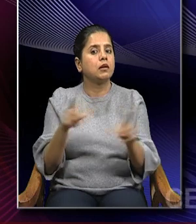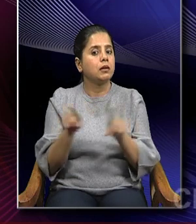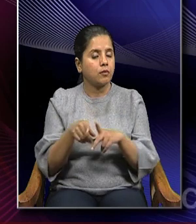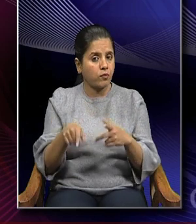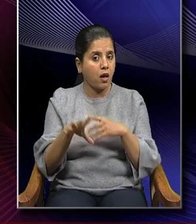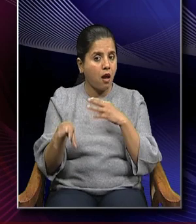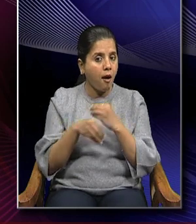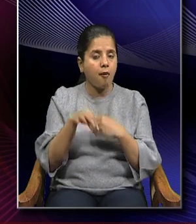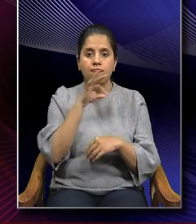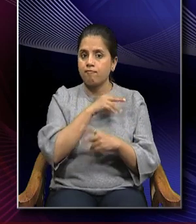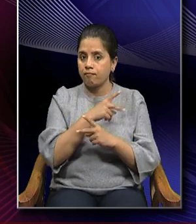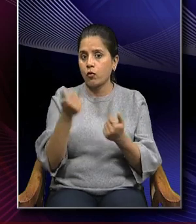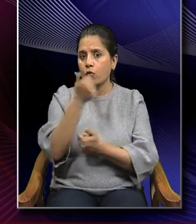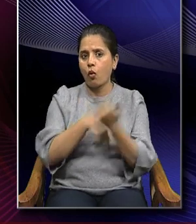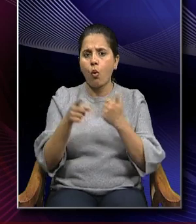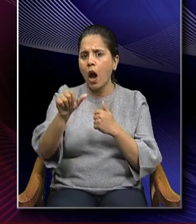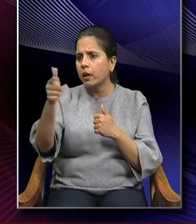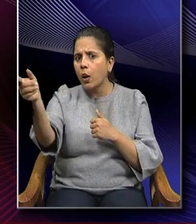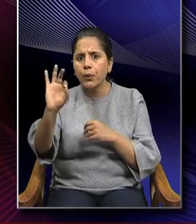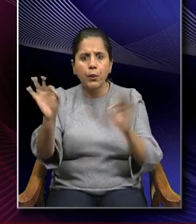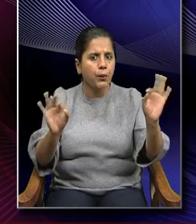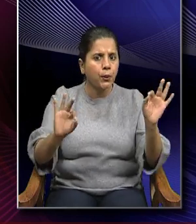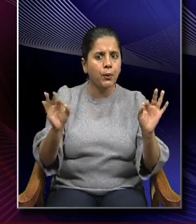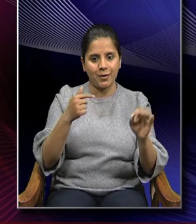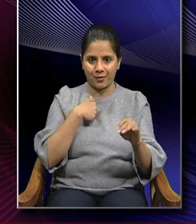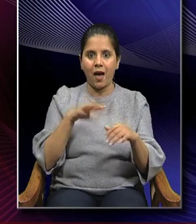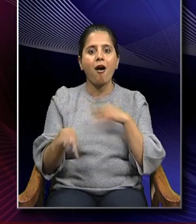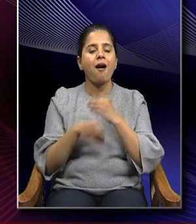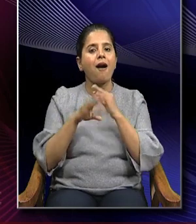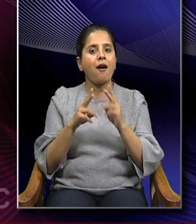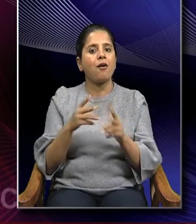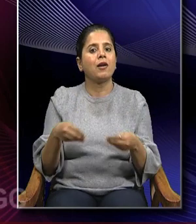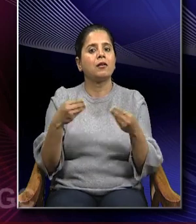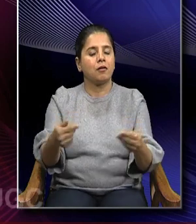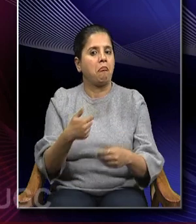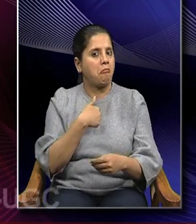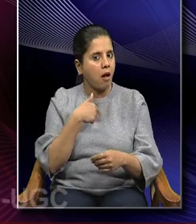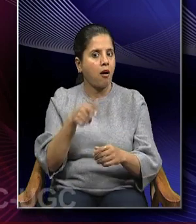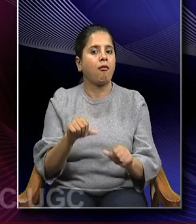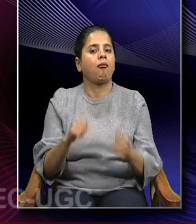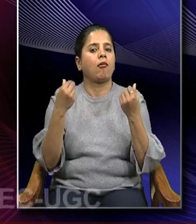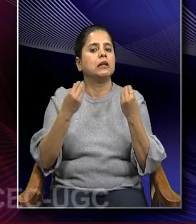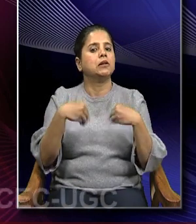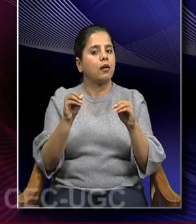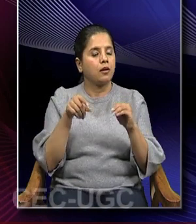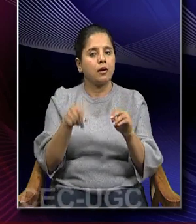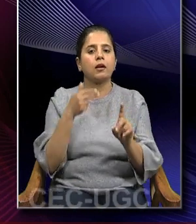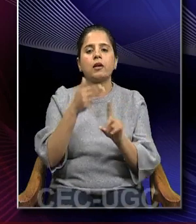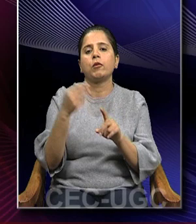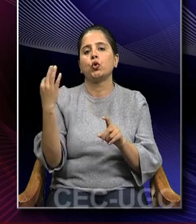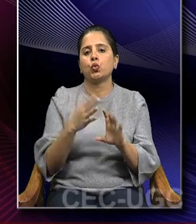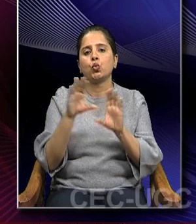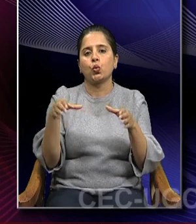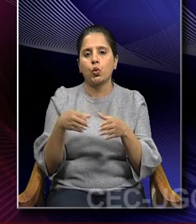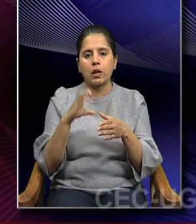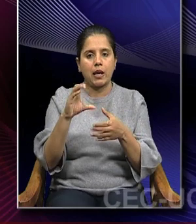other competitors are not offering that added advantage which we are offering. So, that can be called as new category